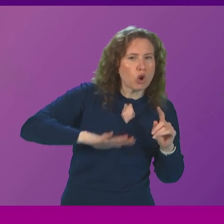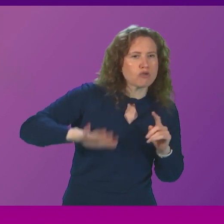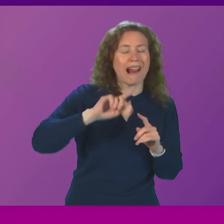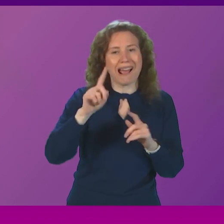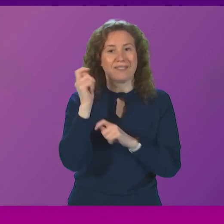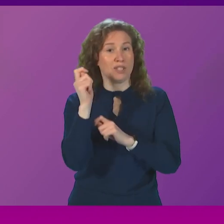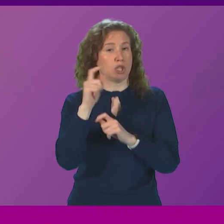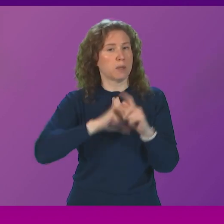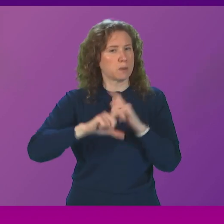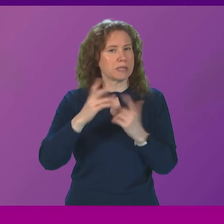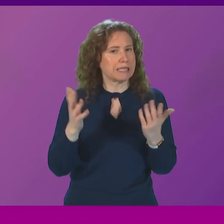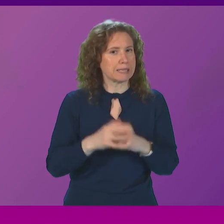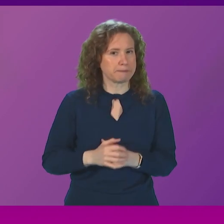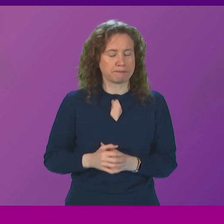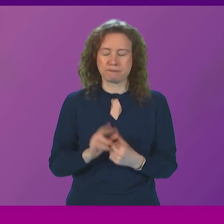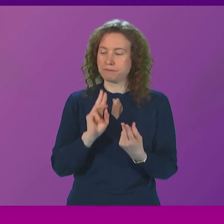First Minister.